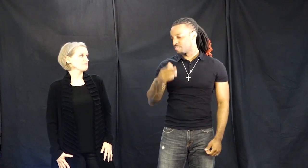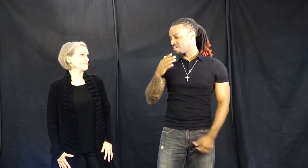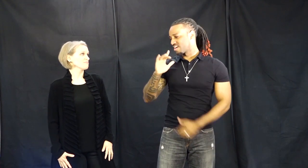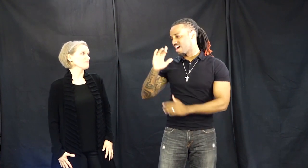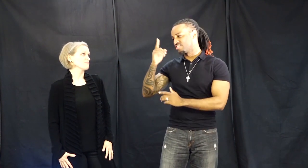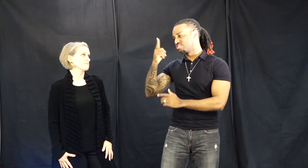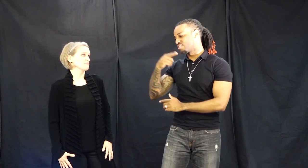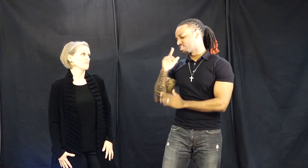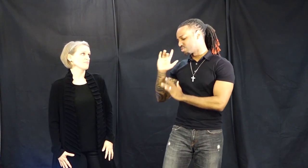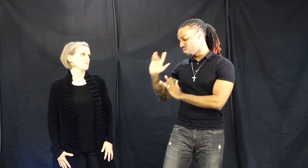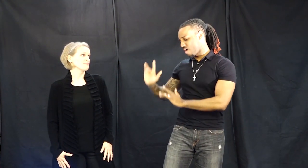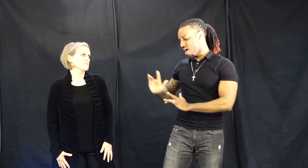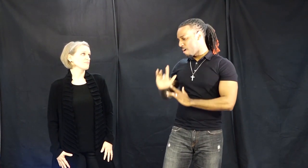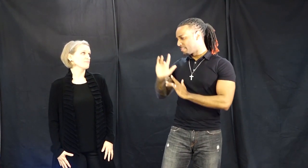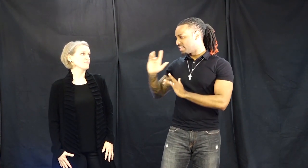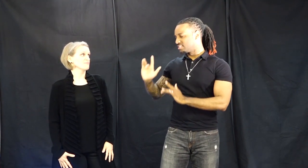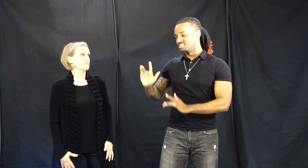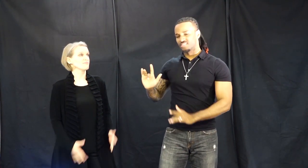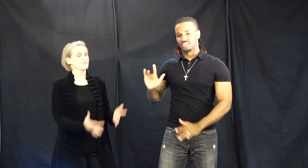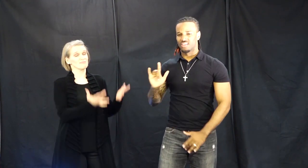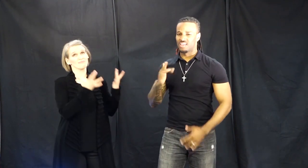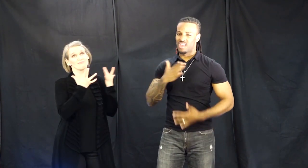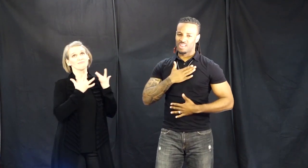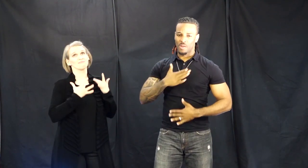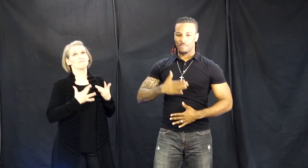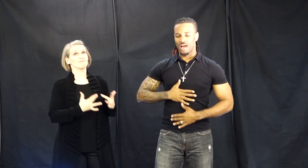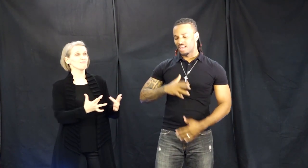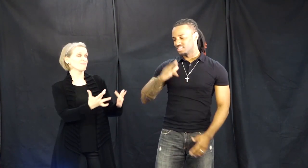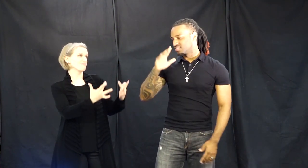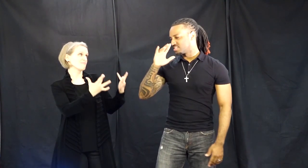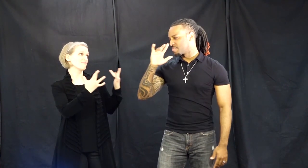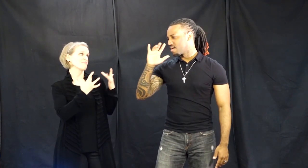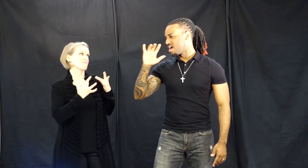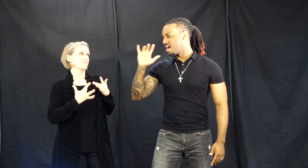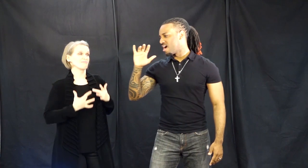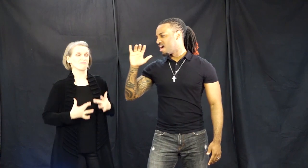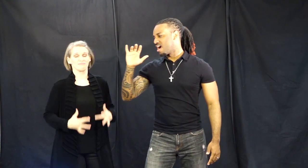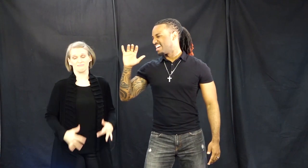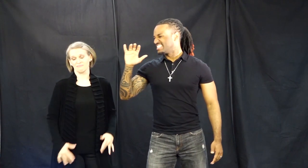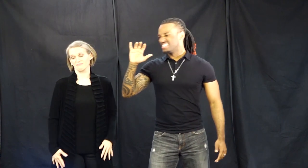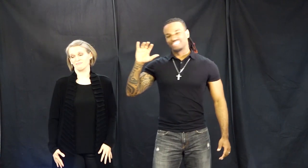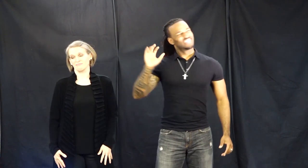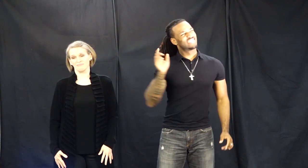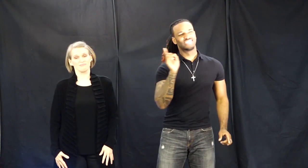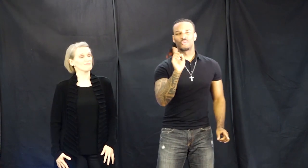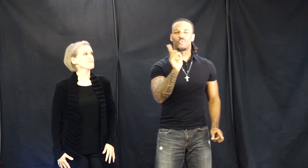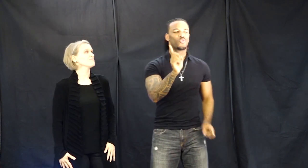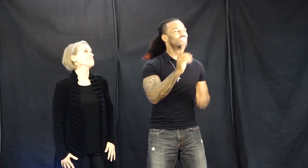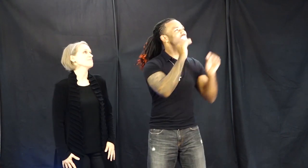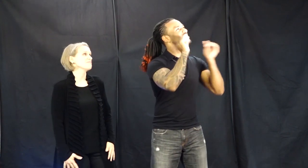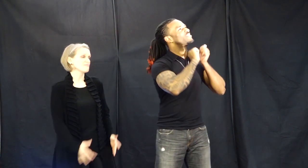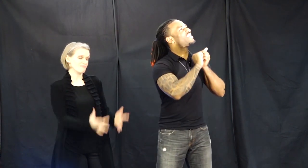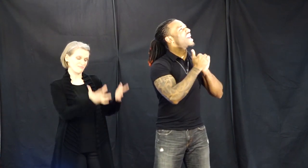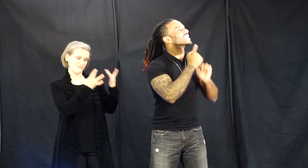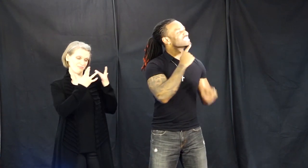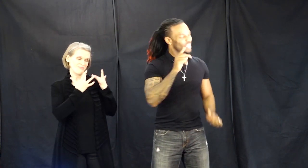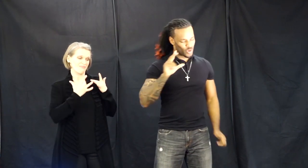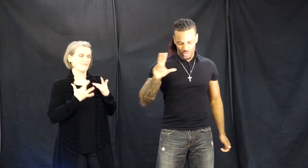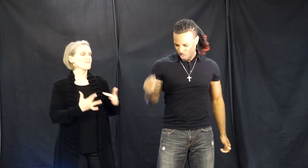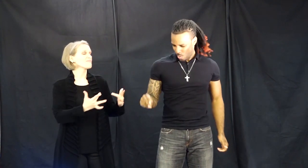my God, she looks so helpless, and her body saying hell yes. No, show me how to say no